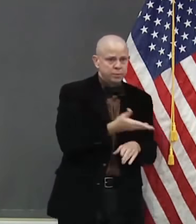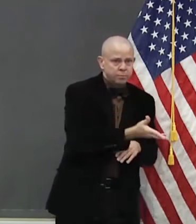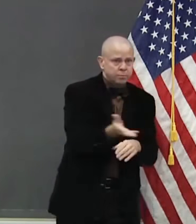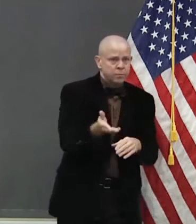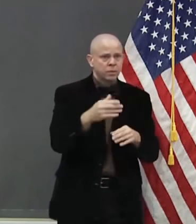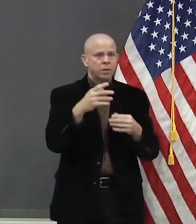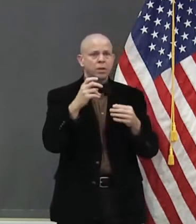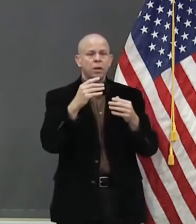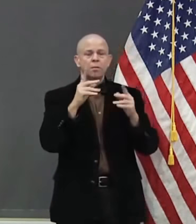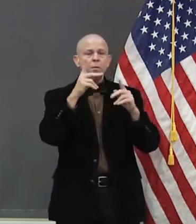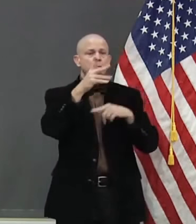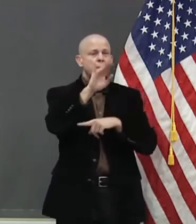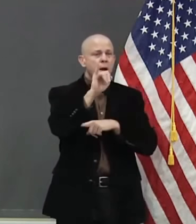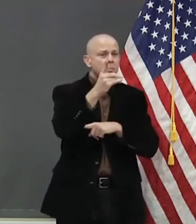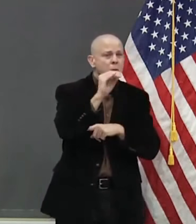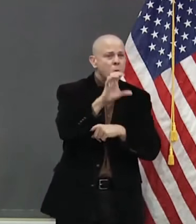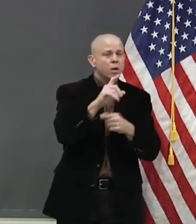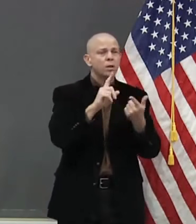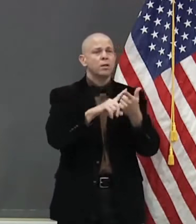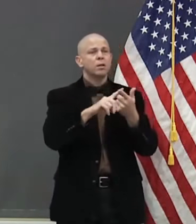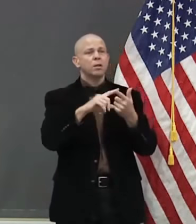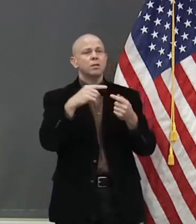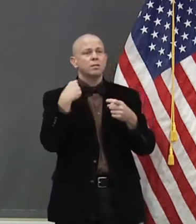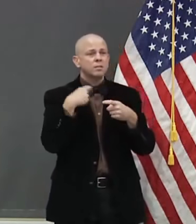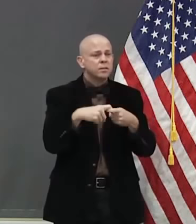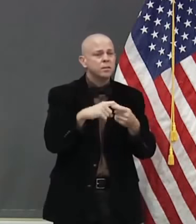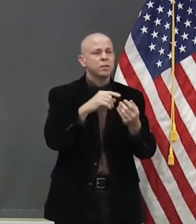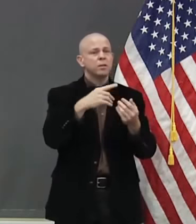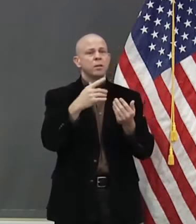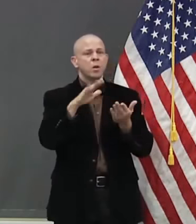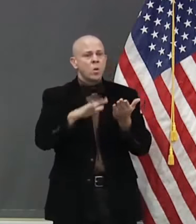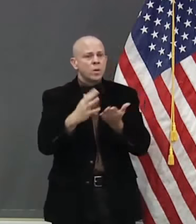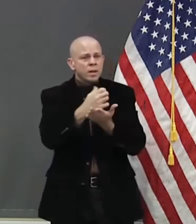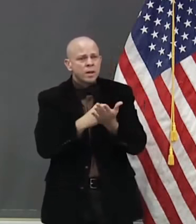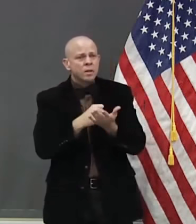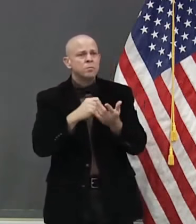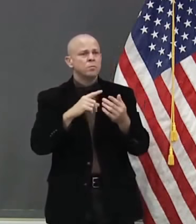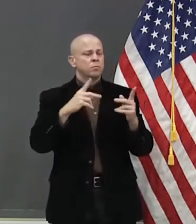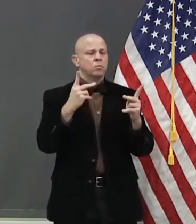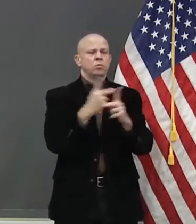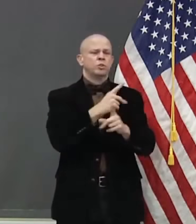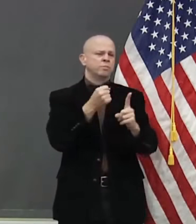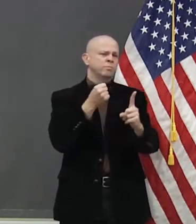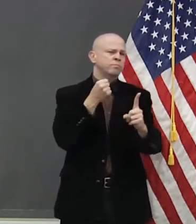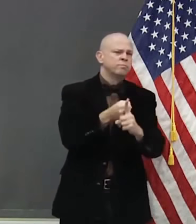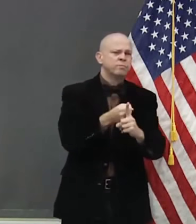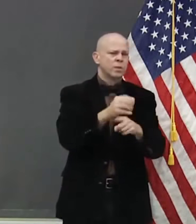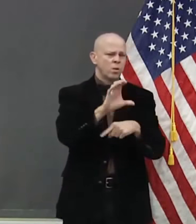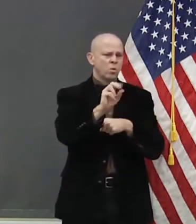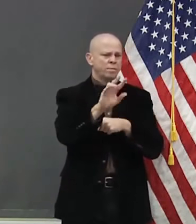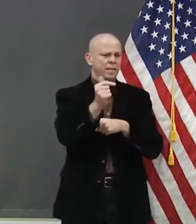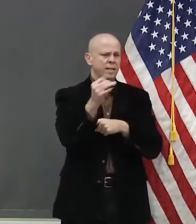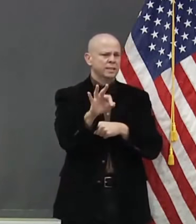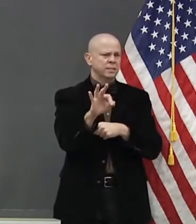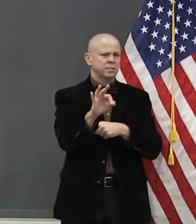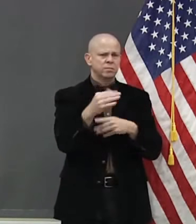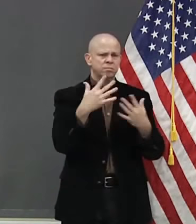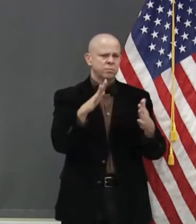rural communities have been disproportionately impacted by this virus, by the